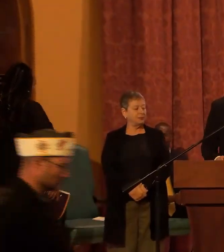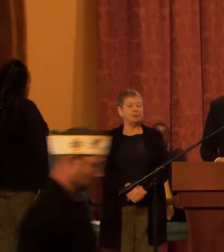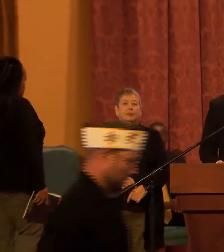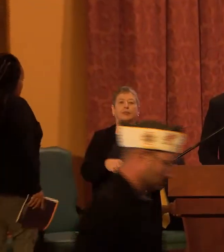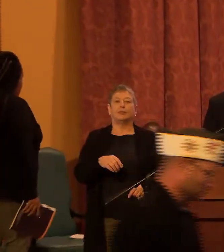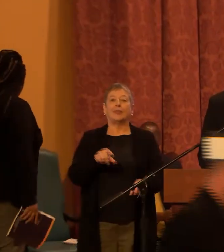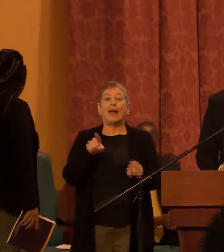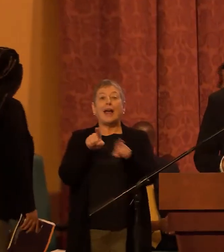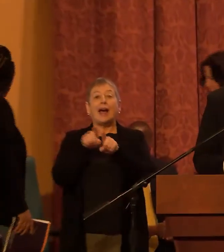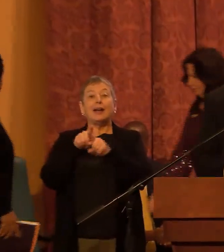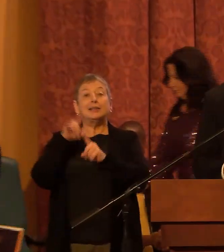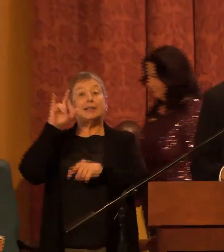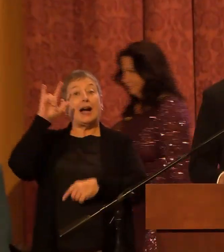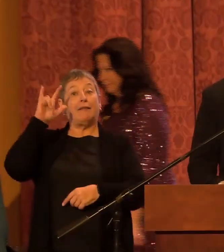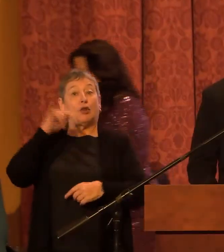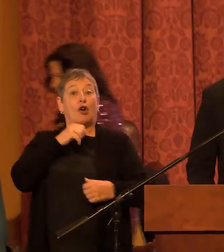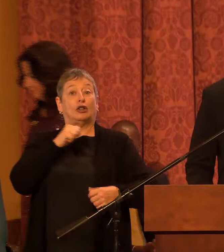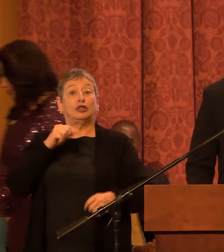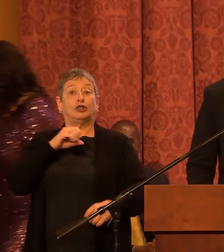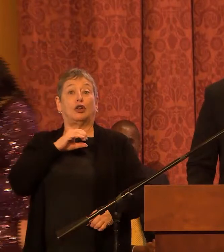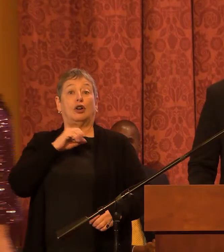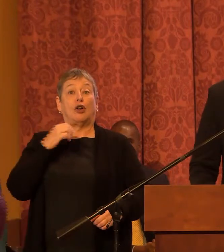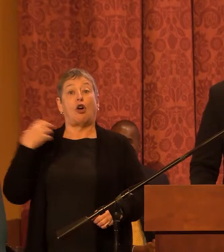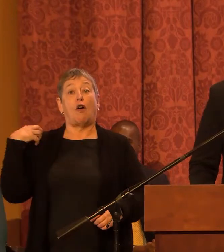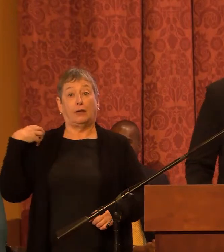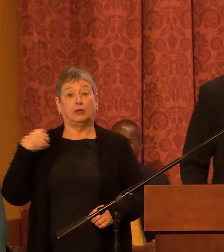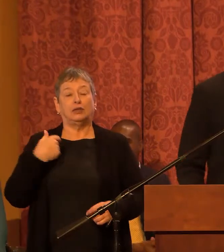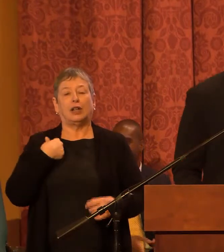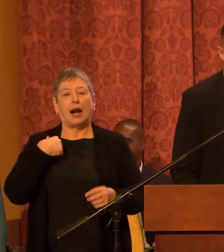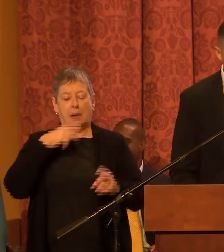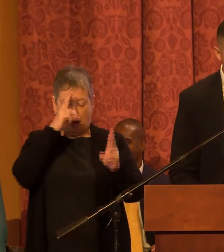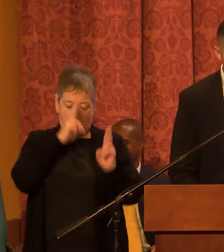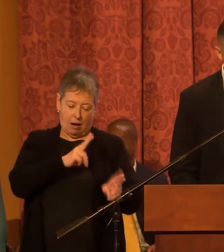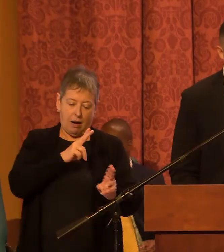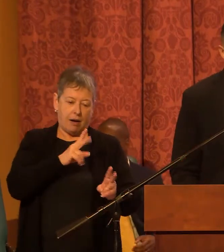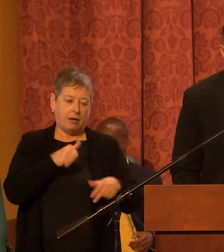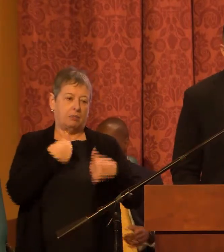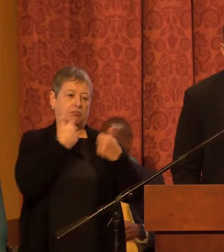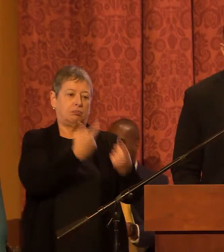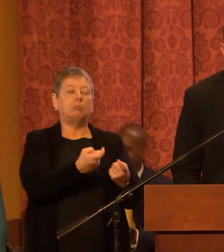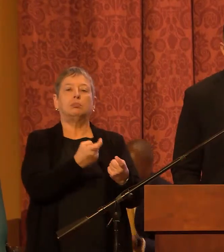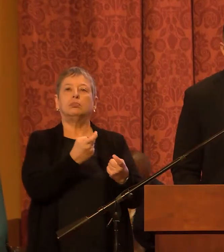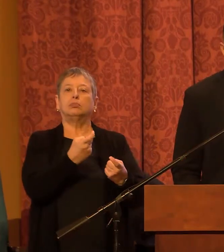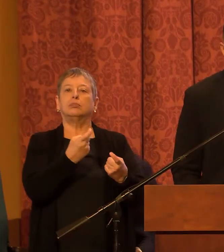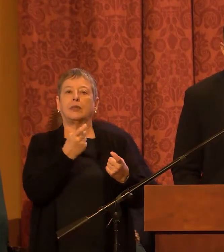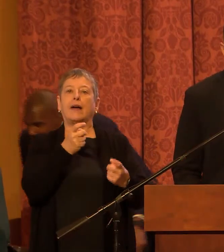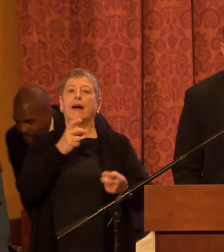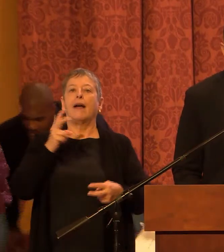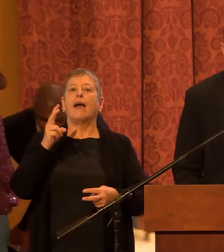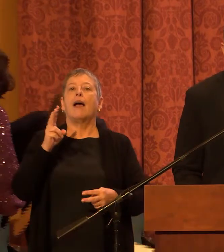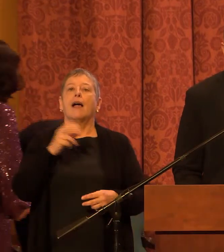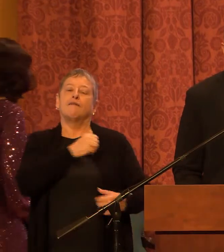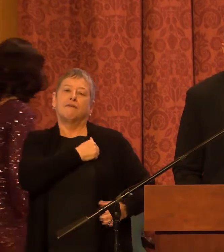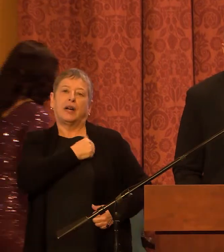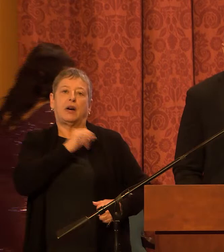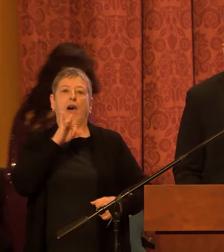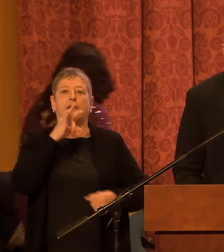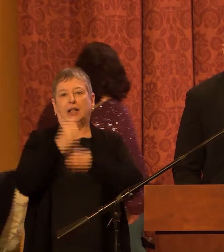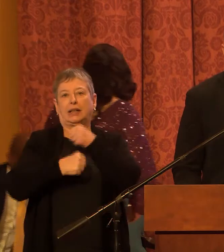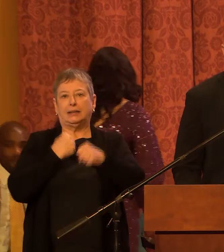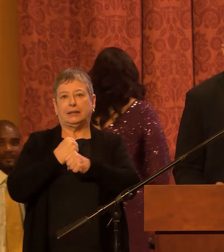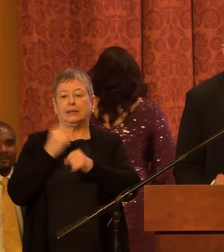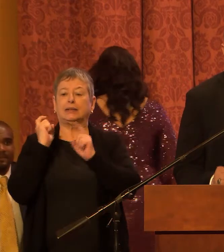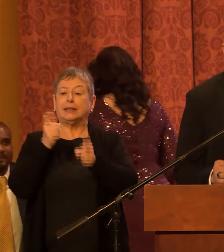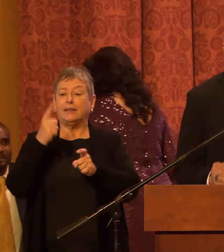As an Air Force officer, it is my honor to present the Veteran of the Year Award. This award is given in recognition of a veteran